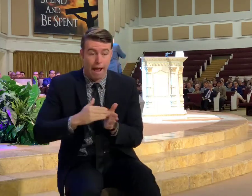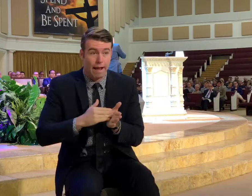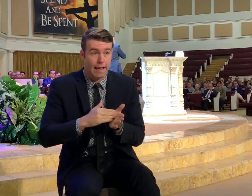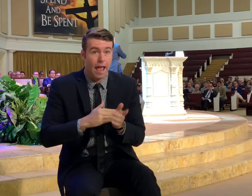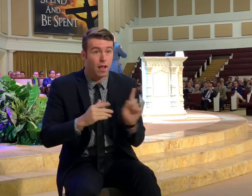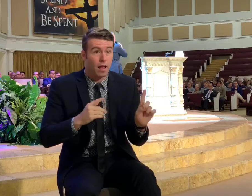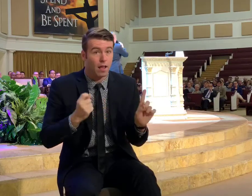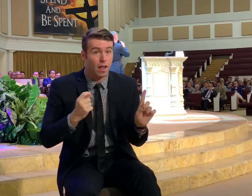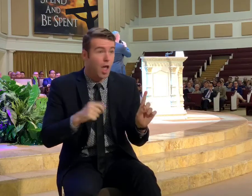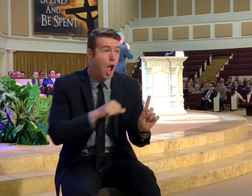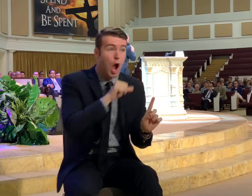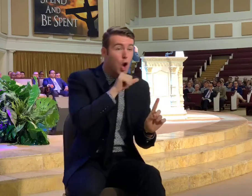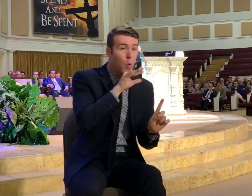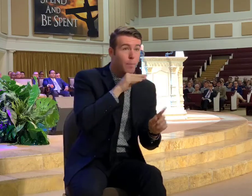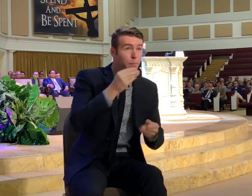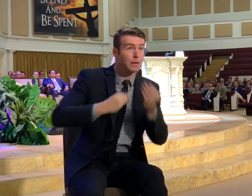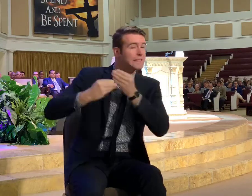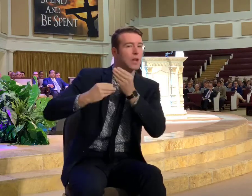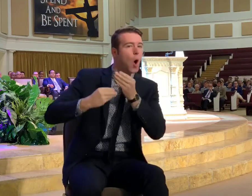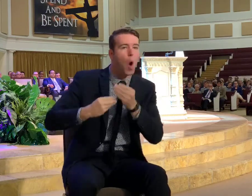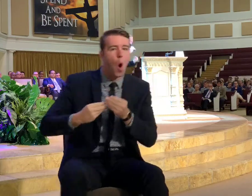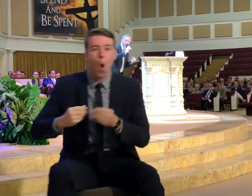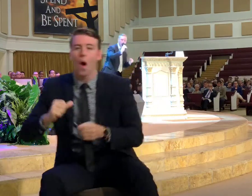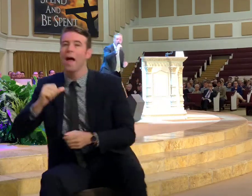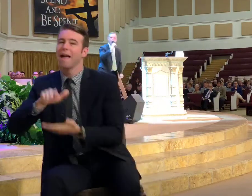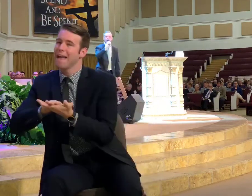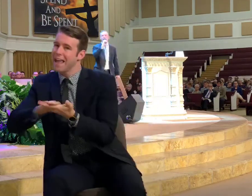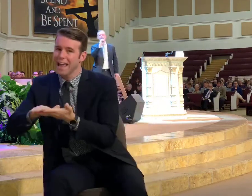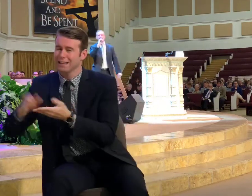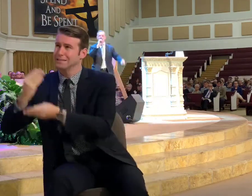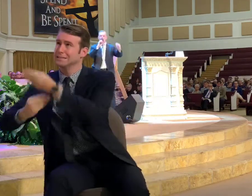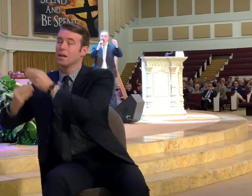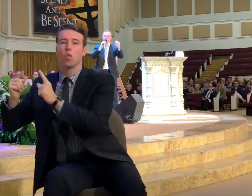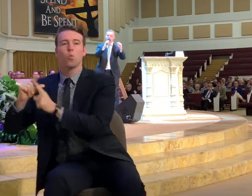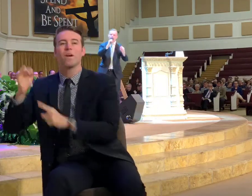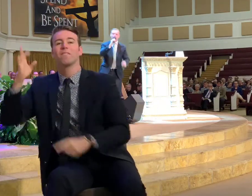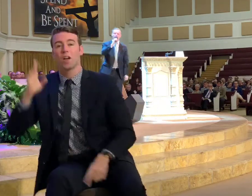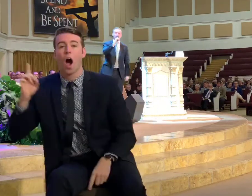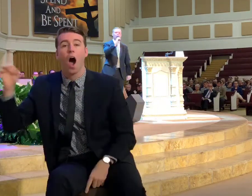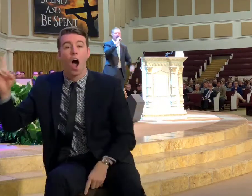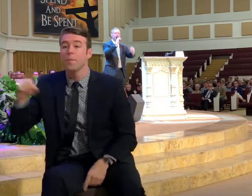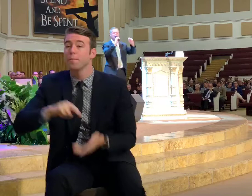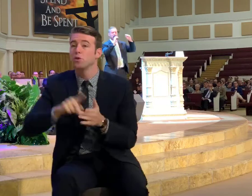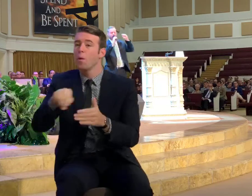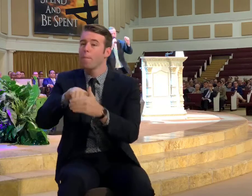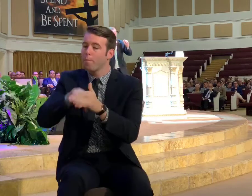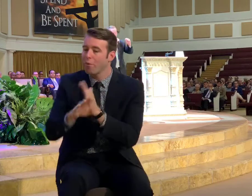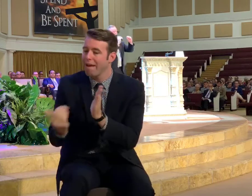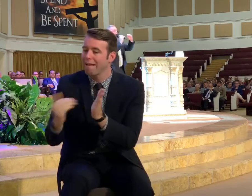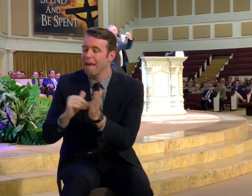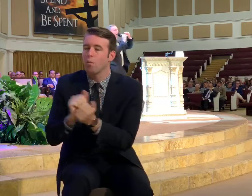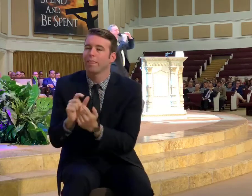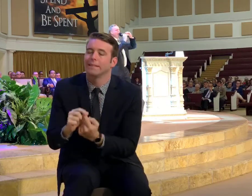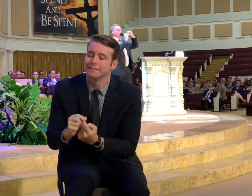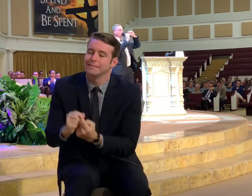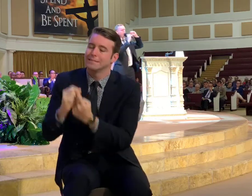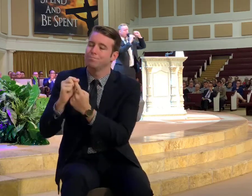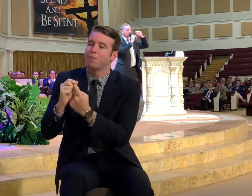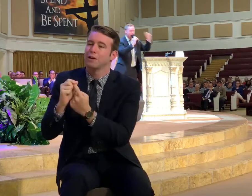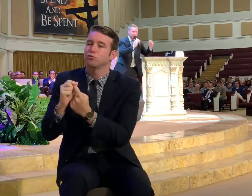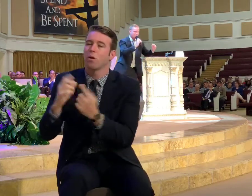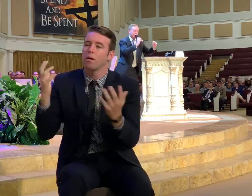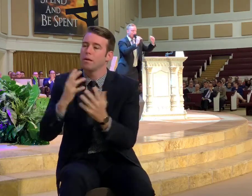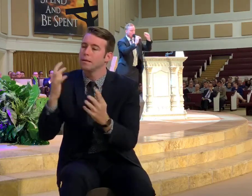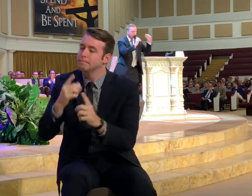of corruptible seed, but incorruptible by the word of God, you were born again with a special and a